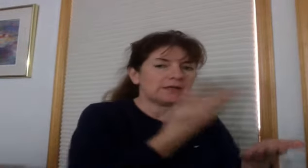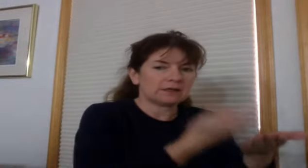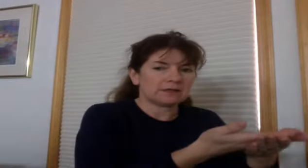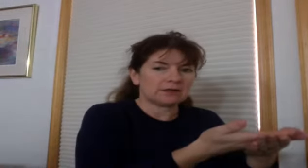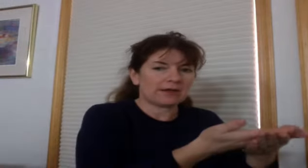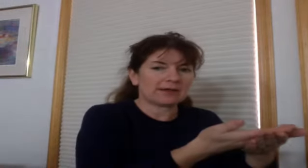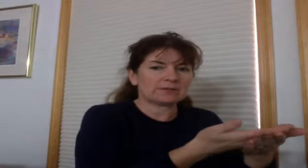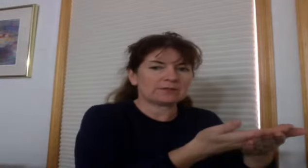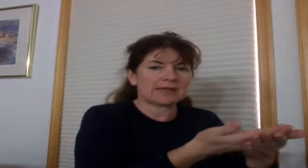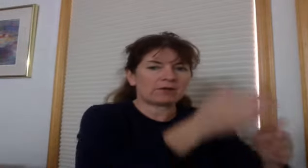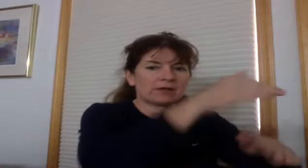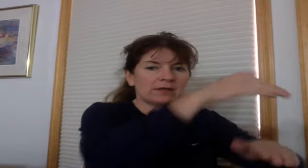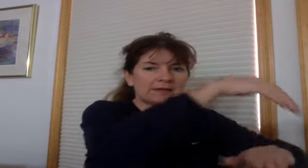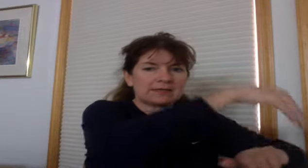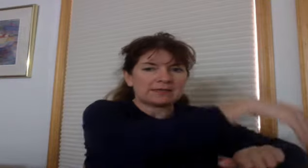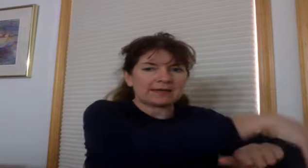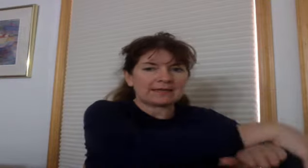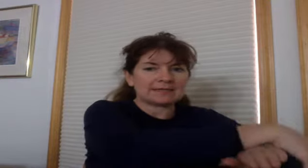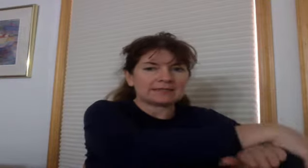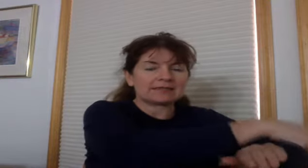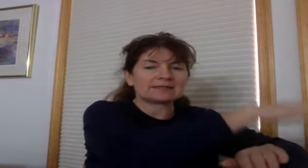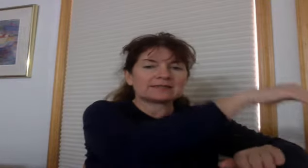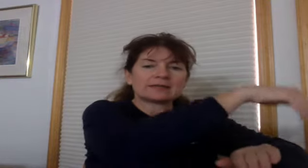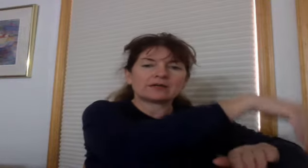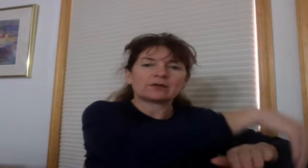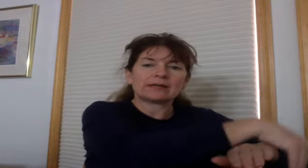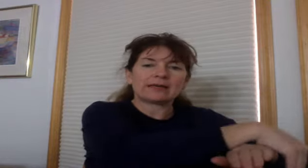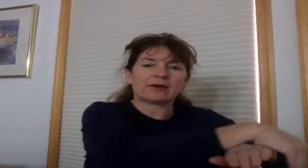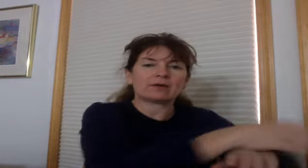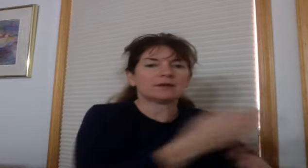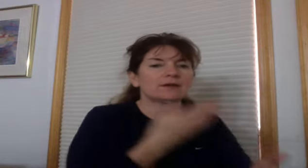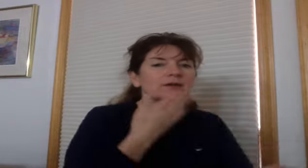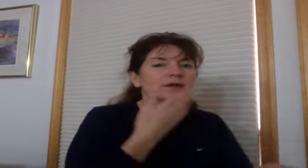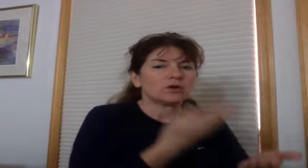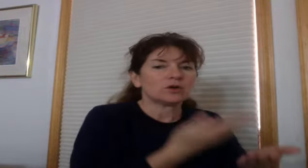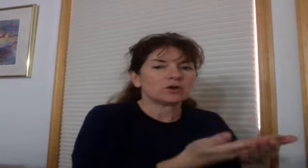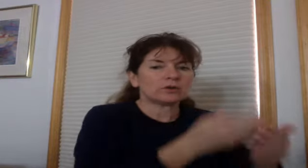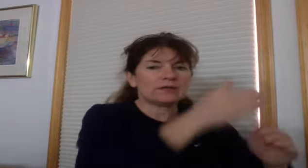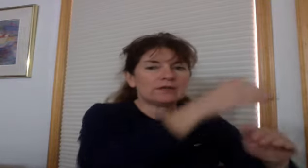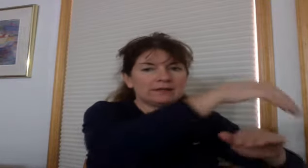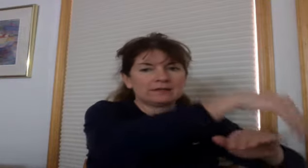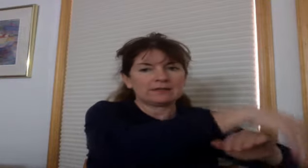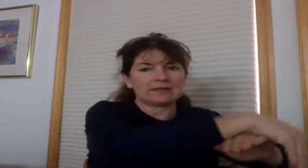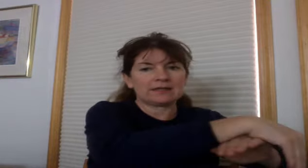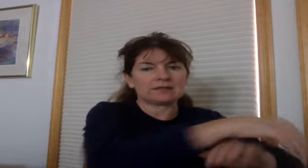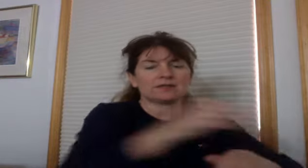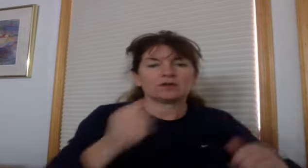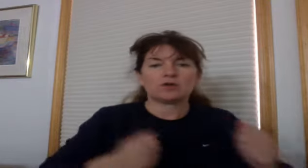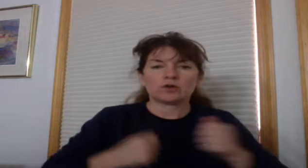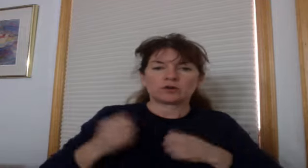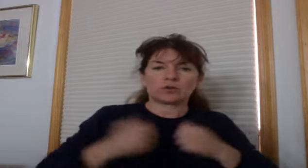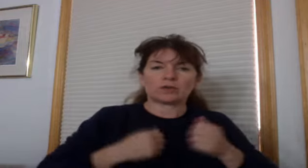your hand comes down. Night is the sun going down. Good night gorilla.